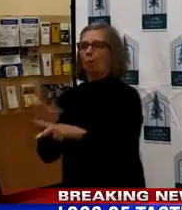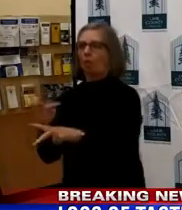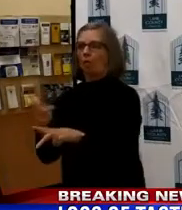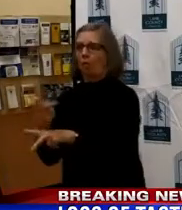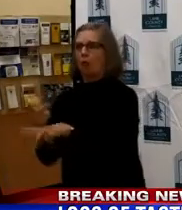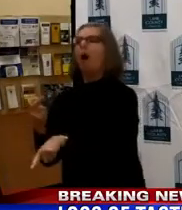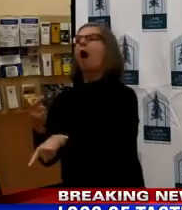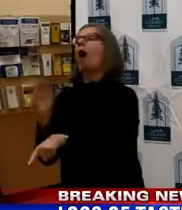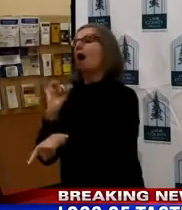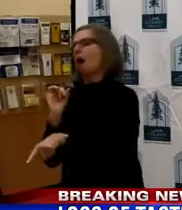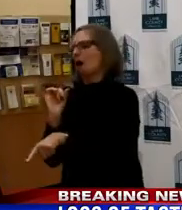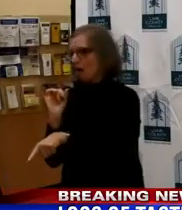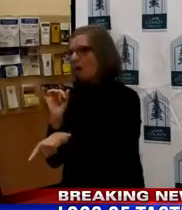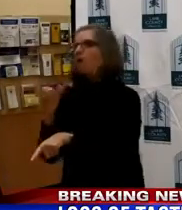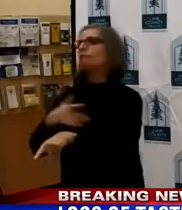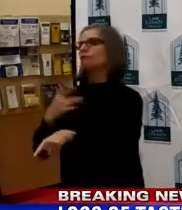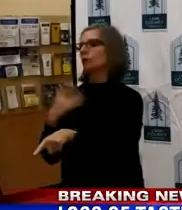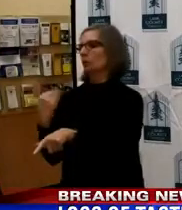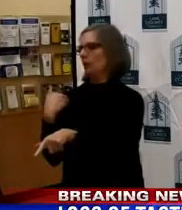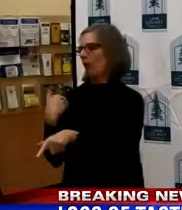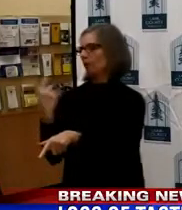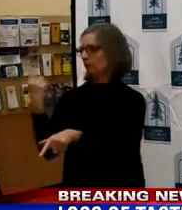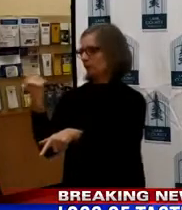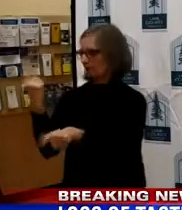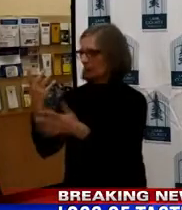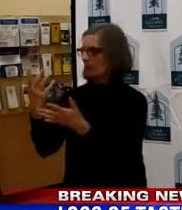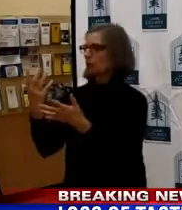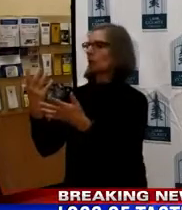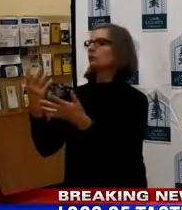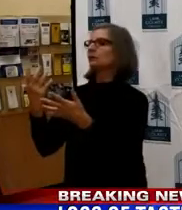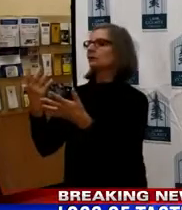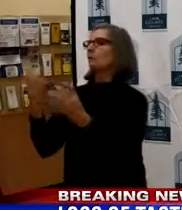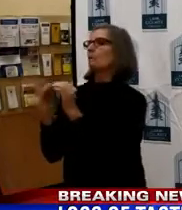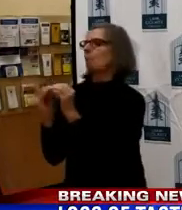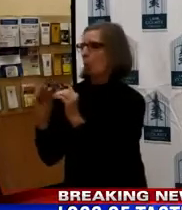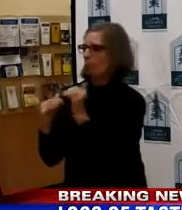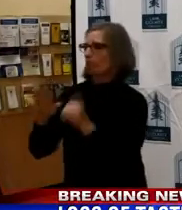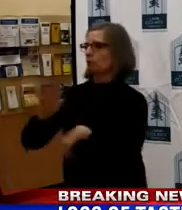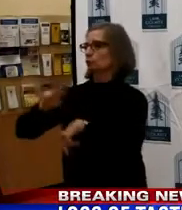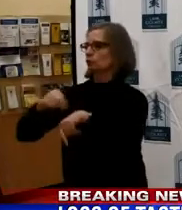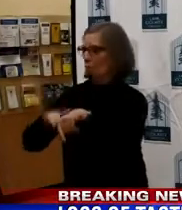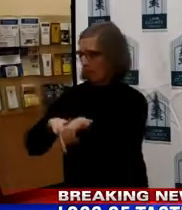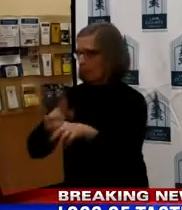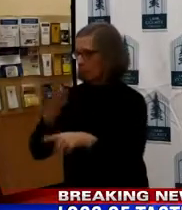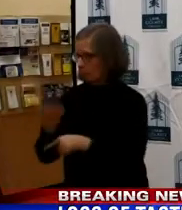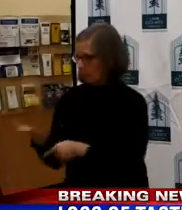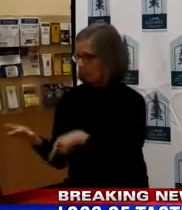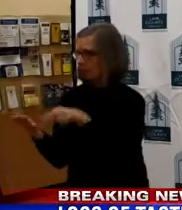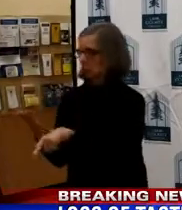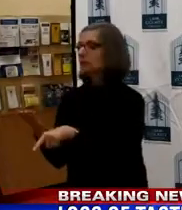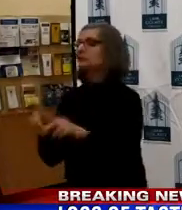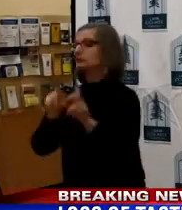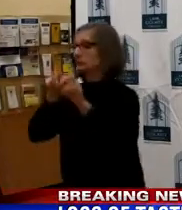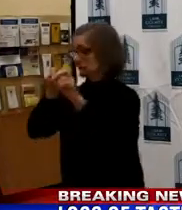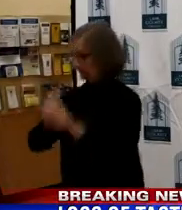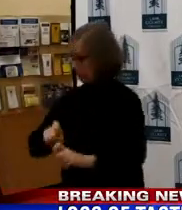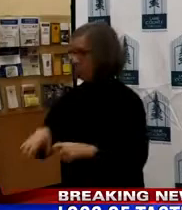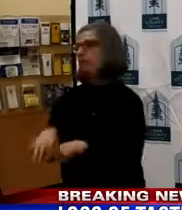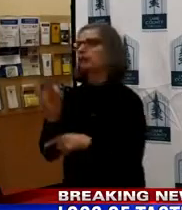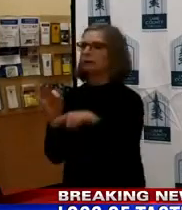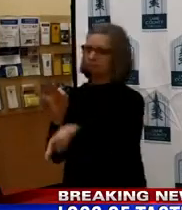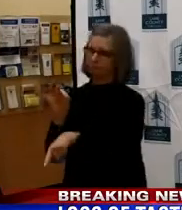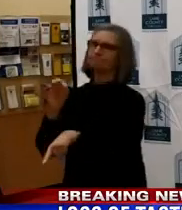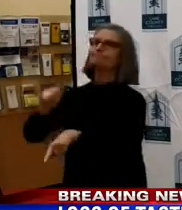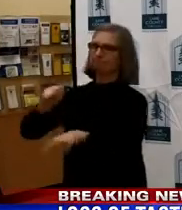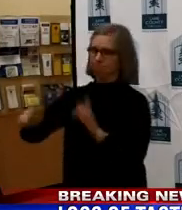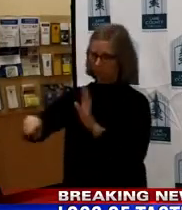had something in addition to their normal symptoms and went in to get tested and seen by a medical provider. So really, there was that